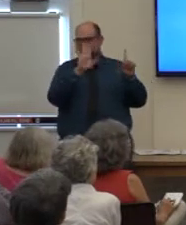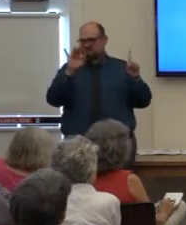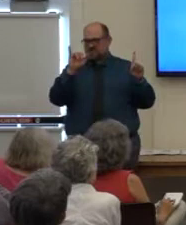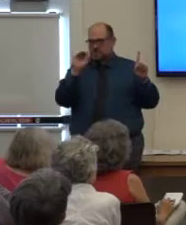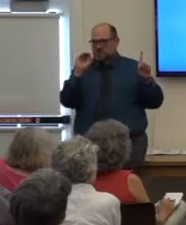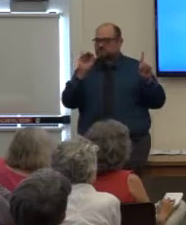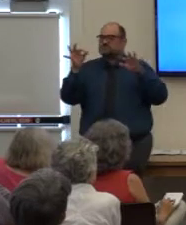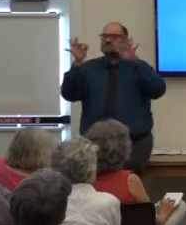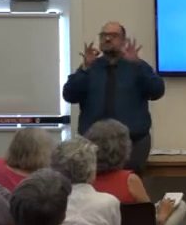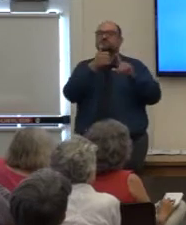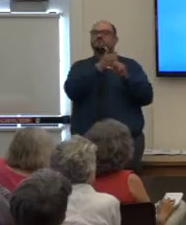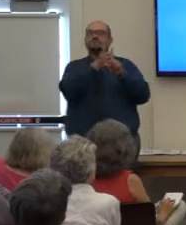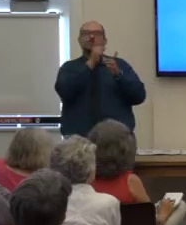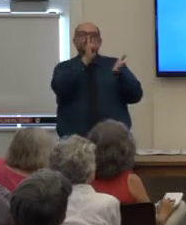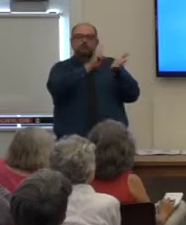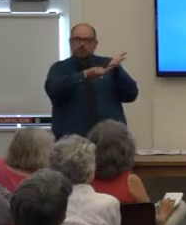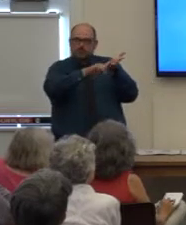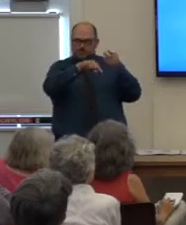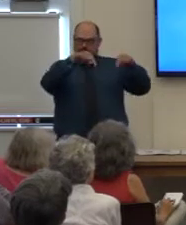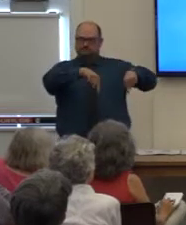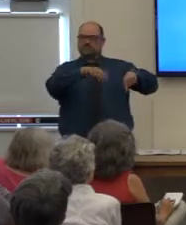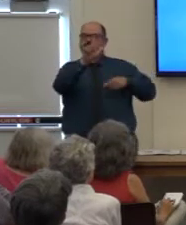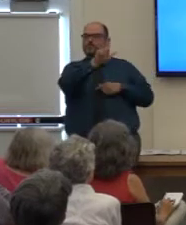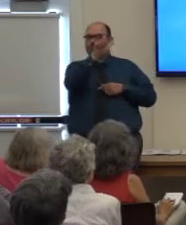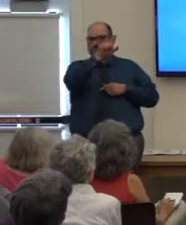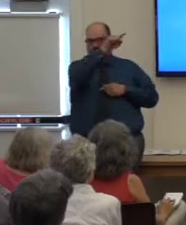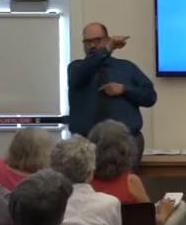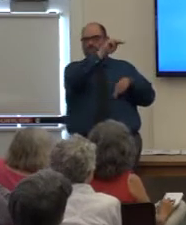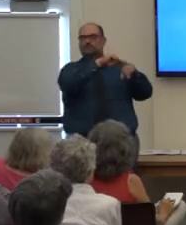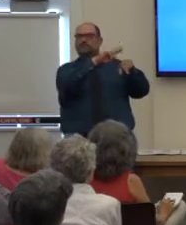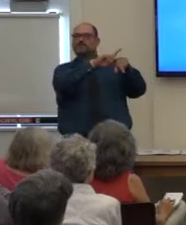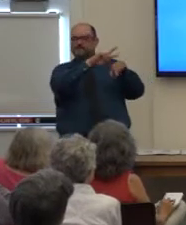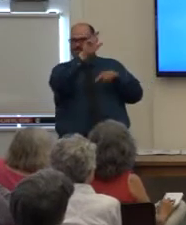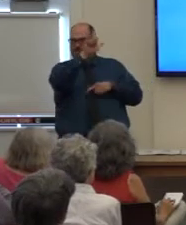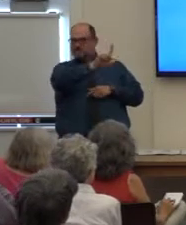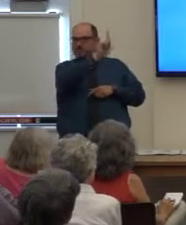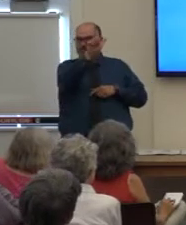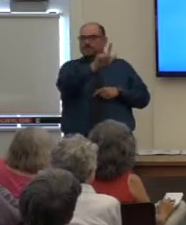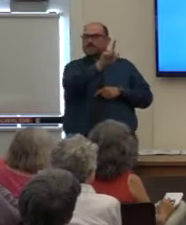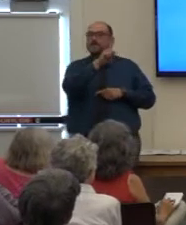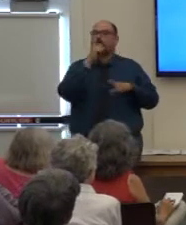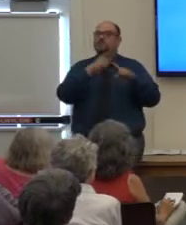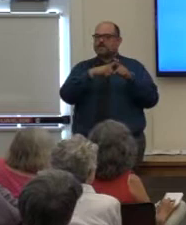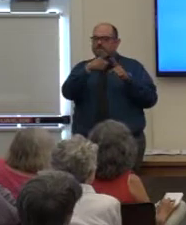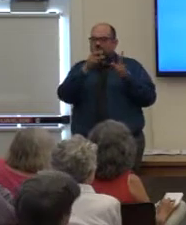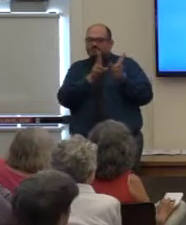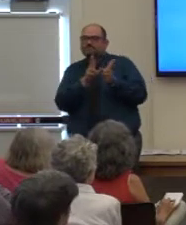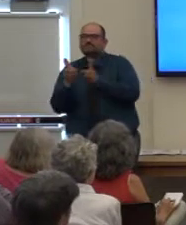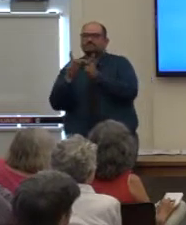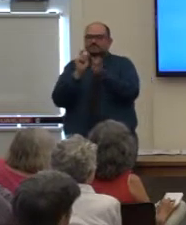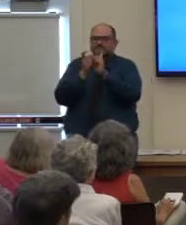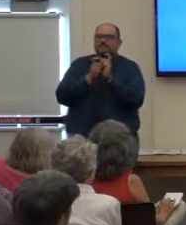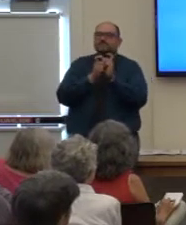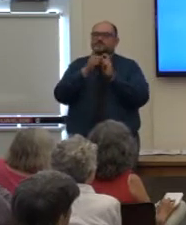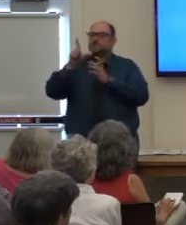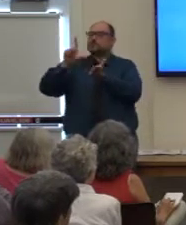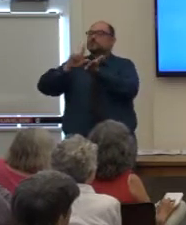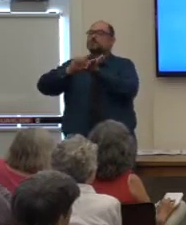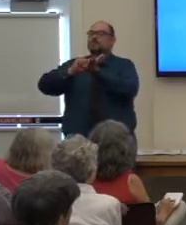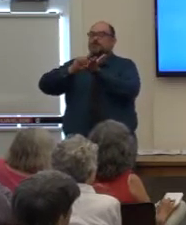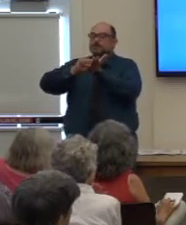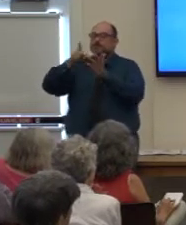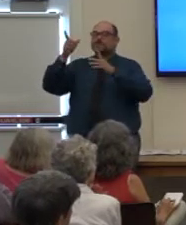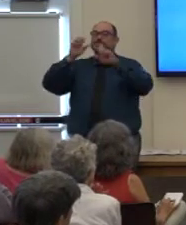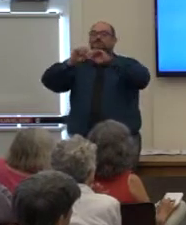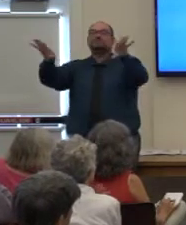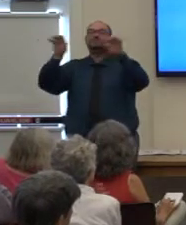Museum and editor of MVM Quarterly. A third generation Washashore, he first came to the island at